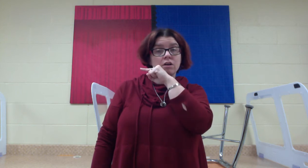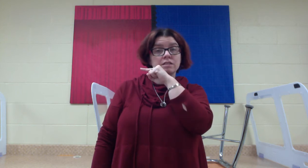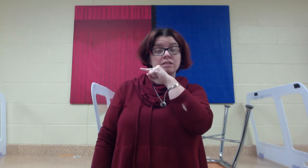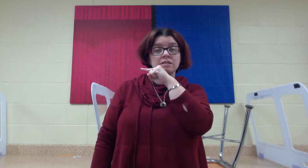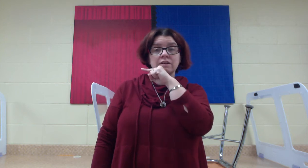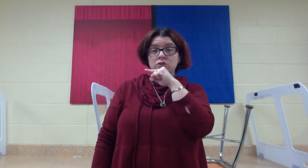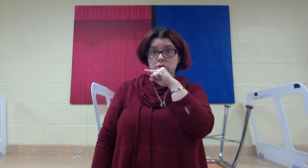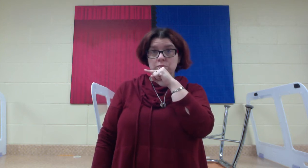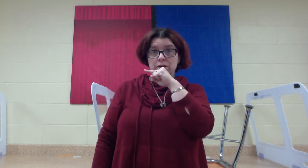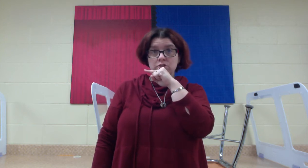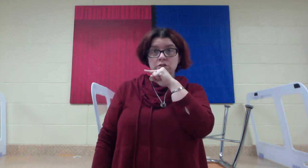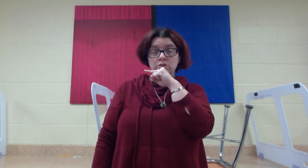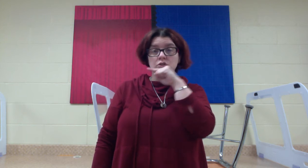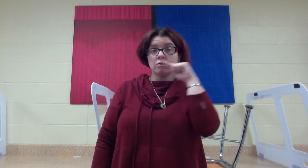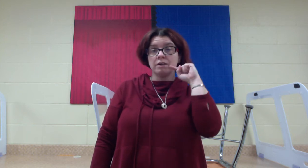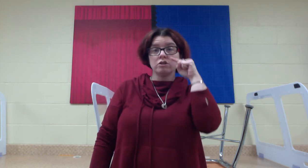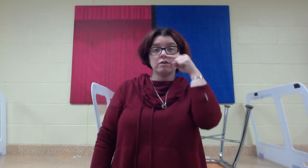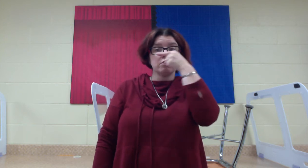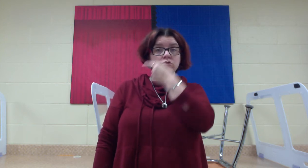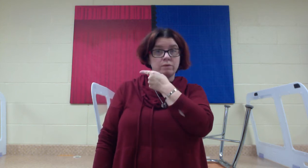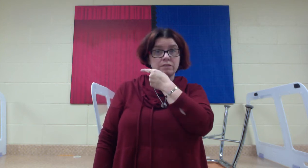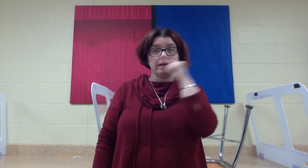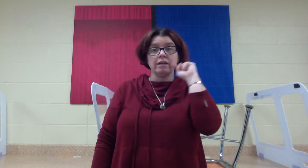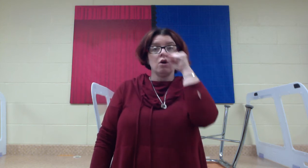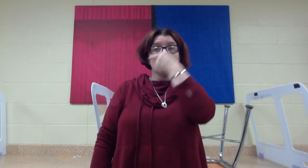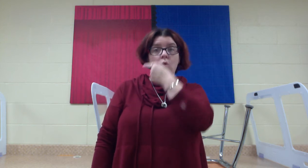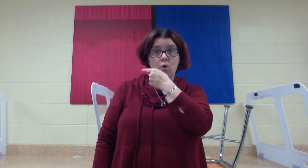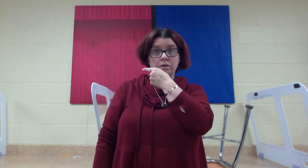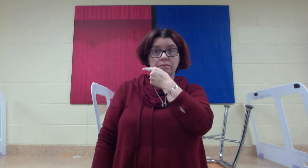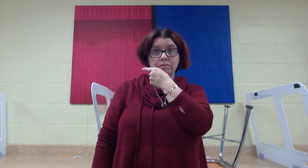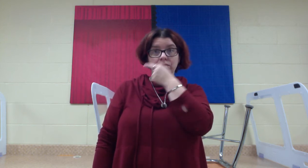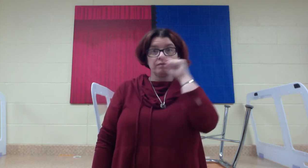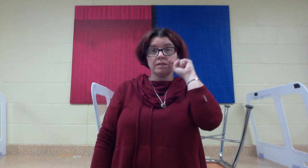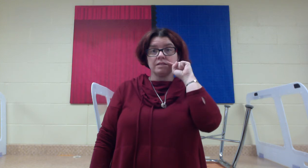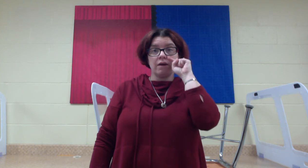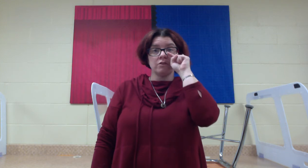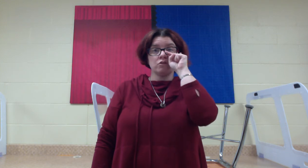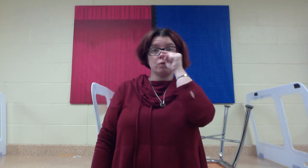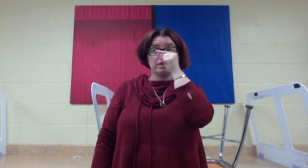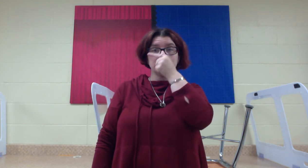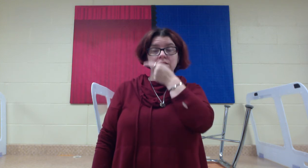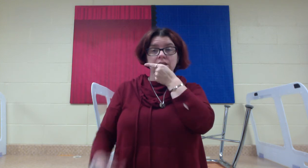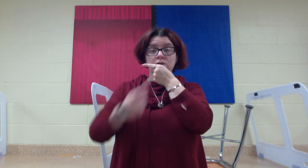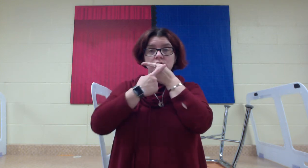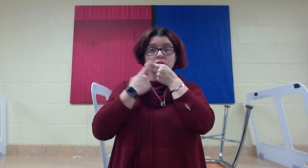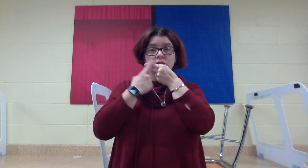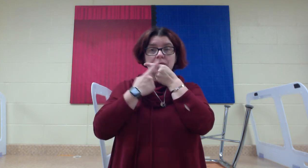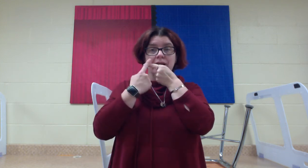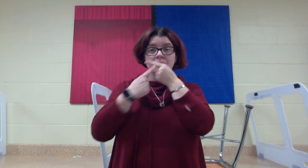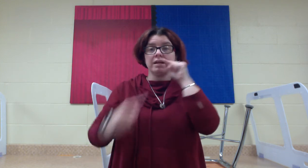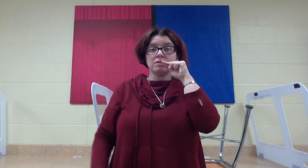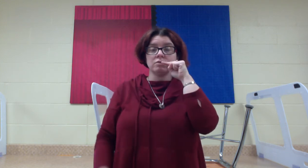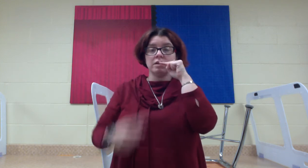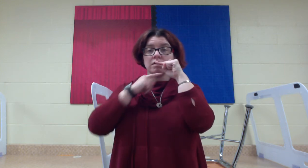that's the sign for toothbrush. So you want to make sure that you're twisting. Corn. See how it twists and it goes to the back of my hand? So here,